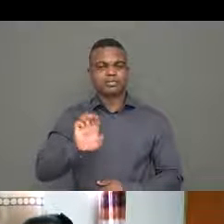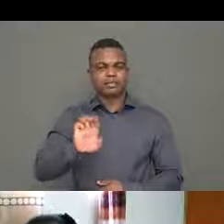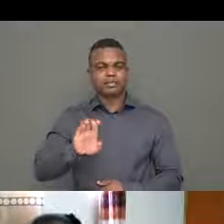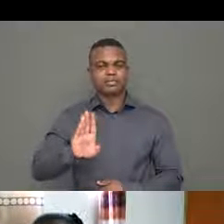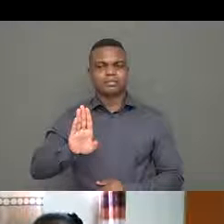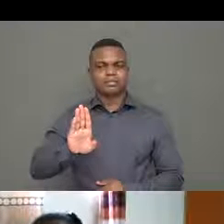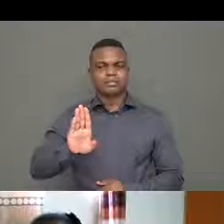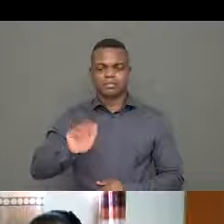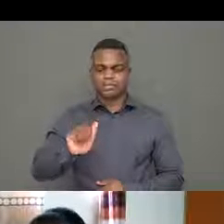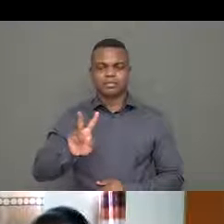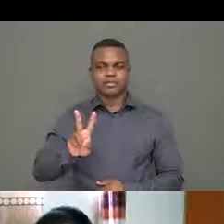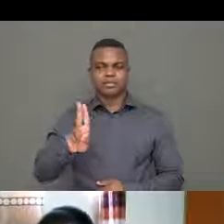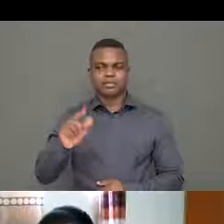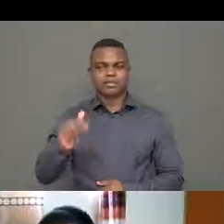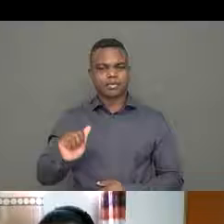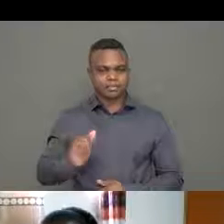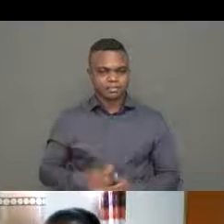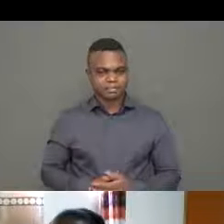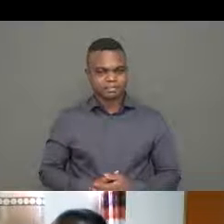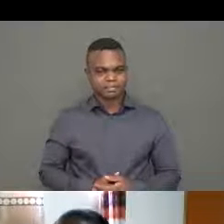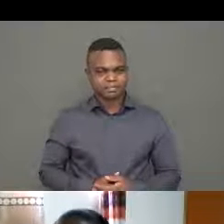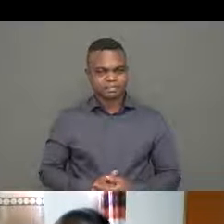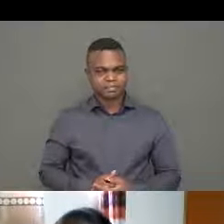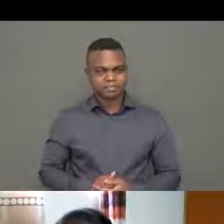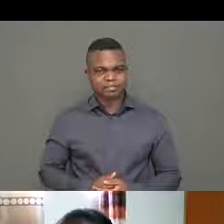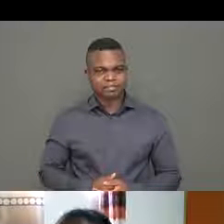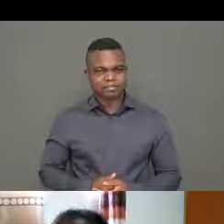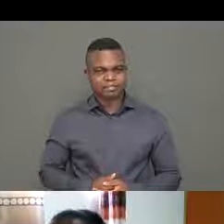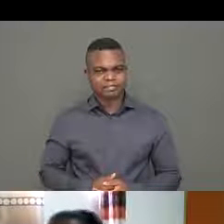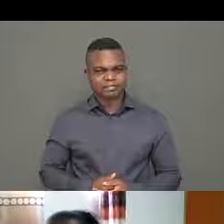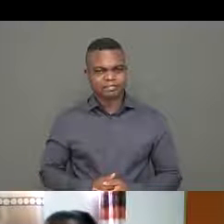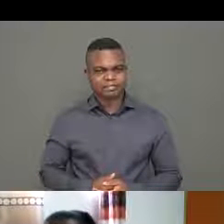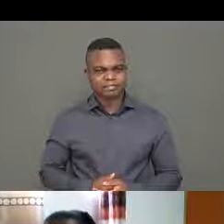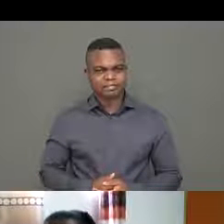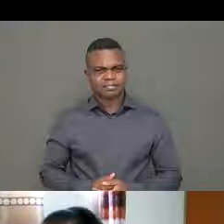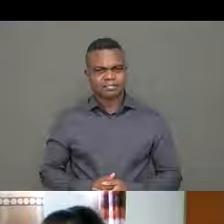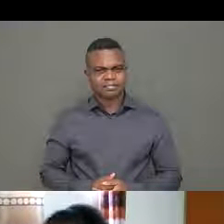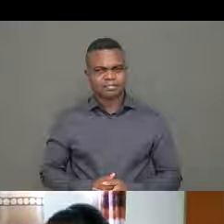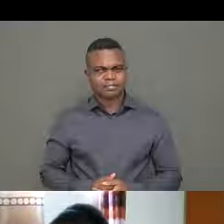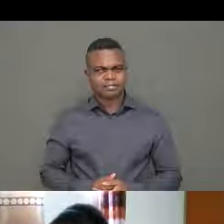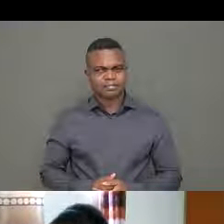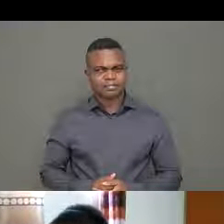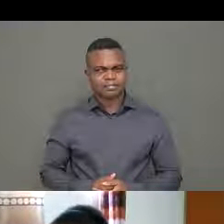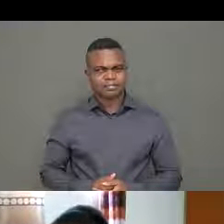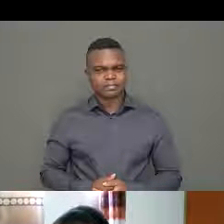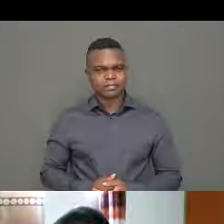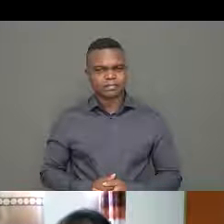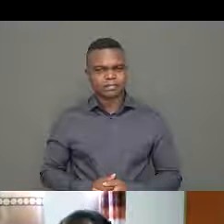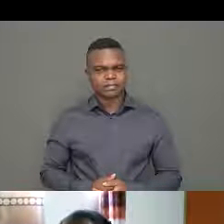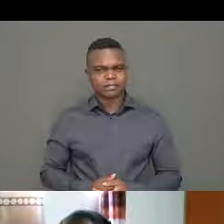of local representatives approach in Africa as a result of the COVID-19